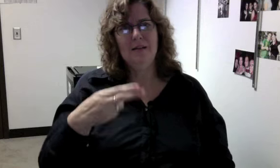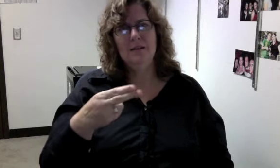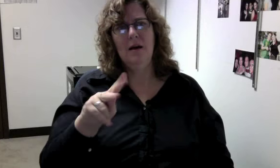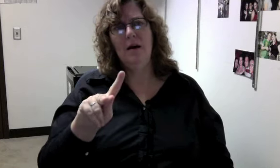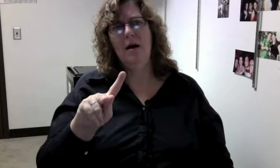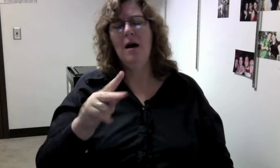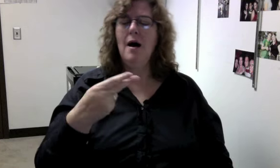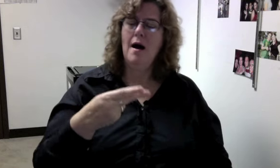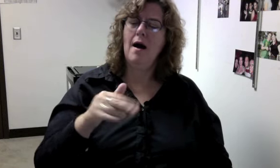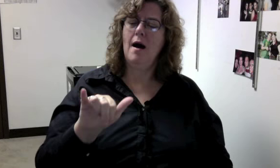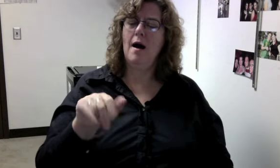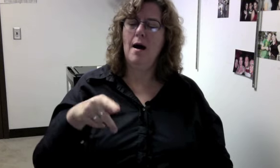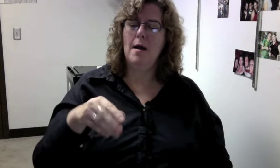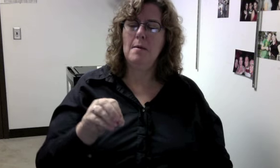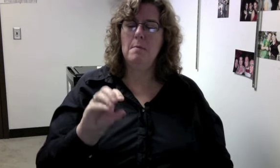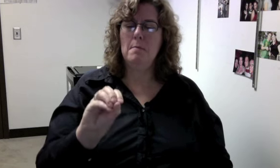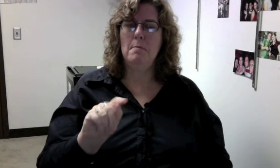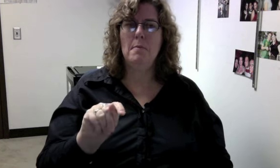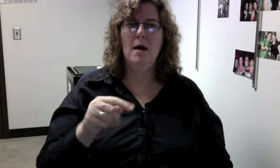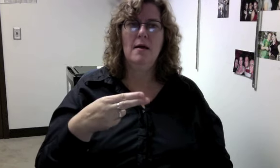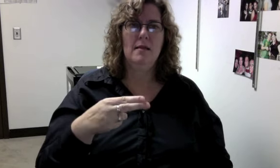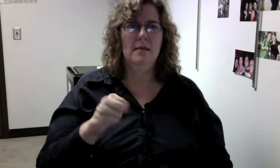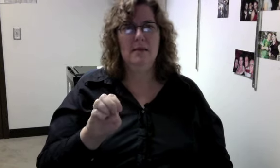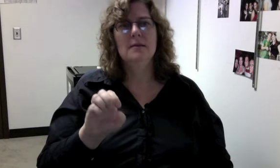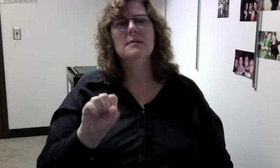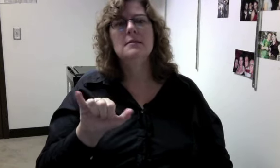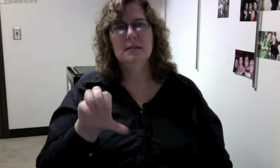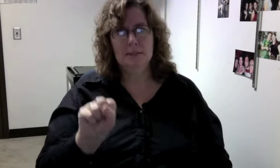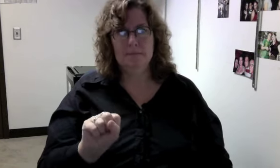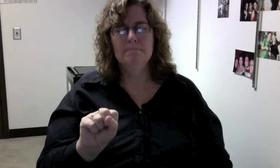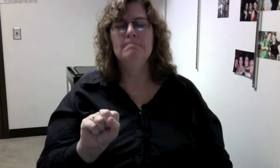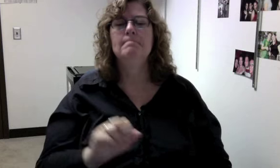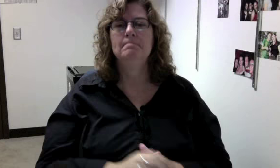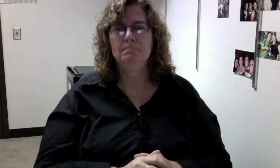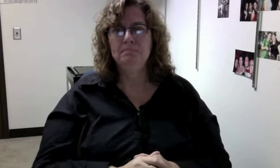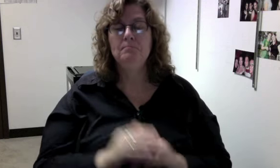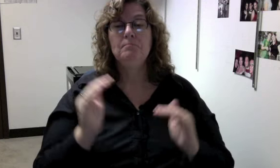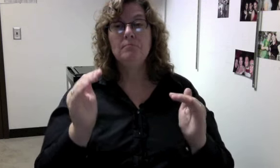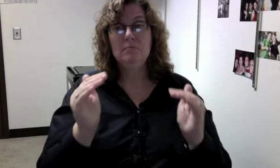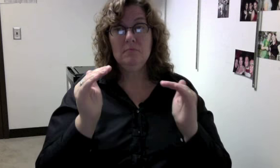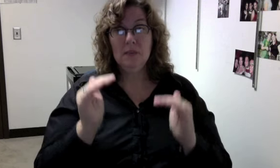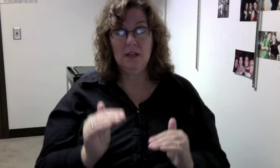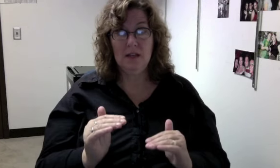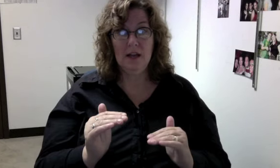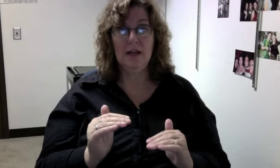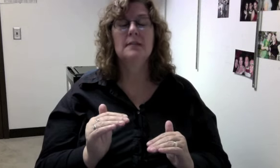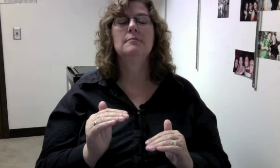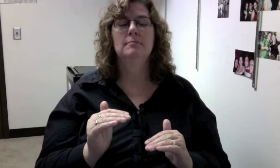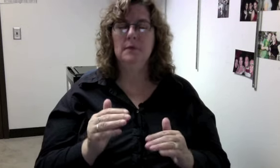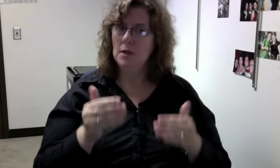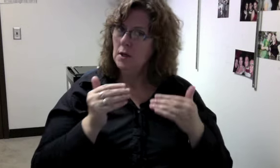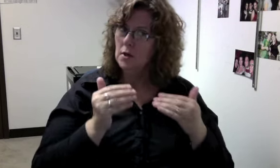The next thing is to perform the experiment. You're going to develop and follow a procedure, which includes a detailed materials